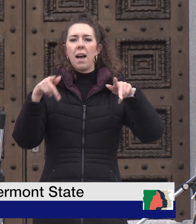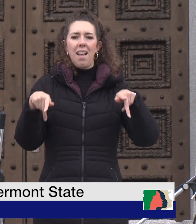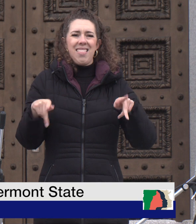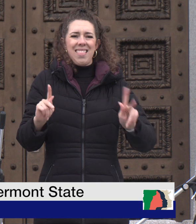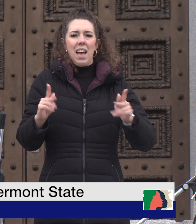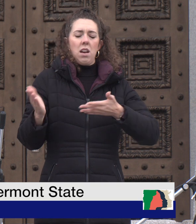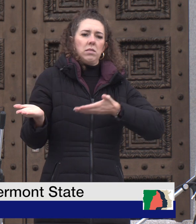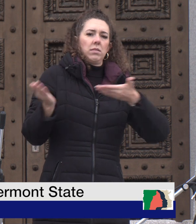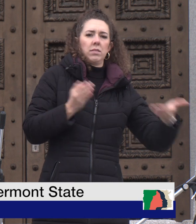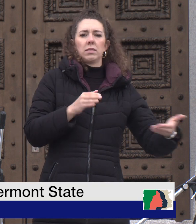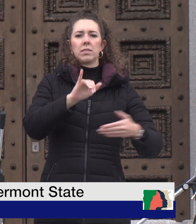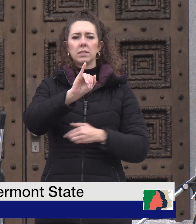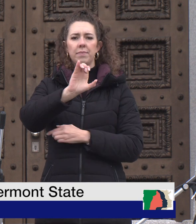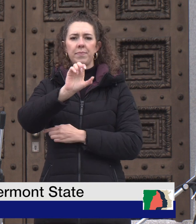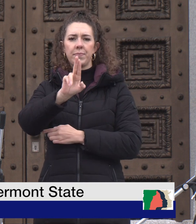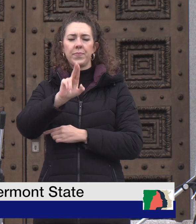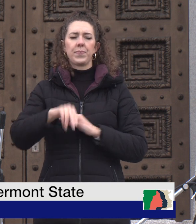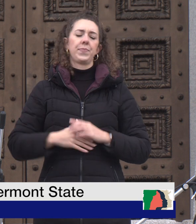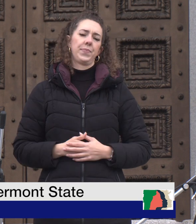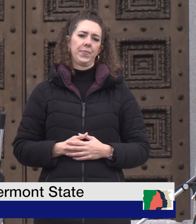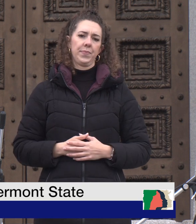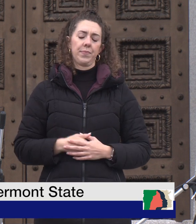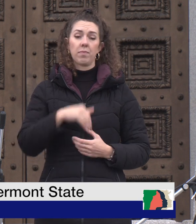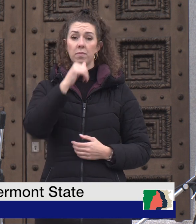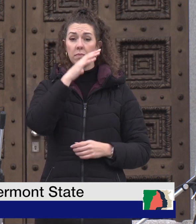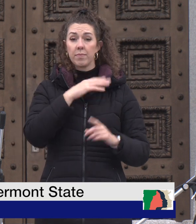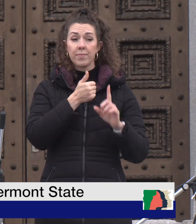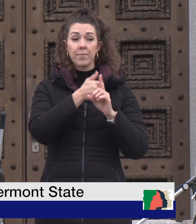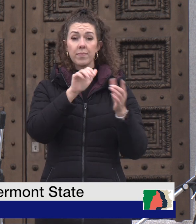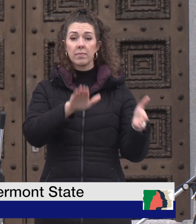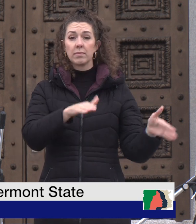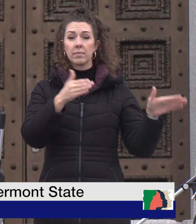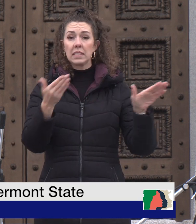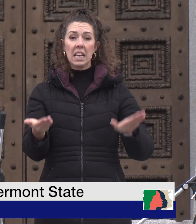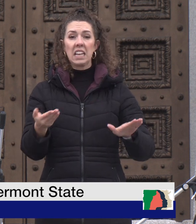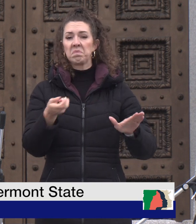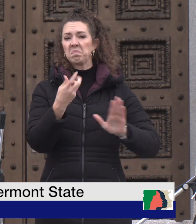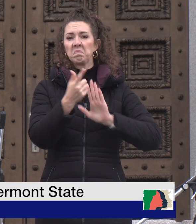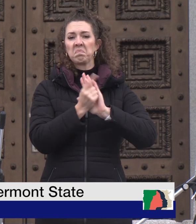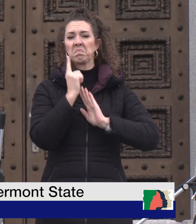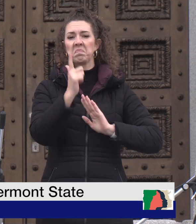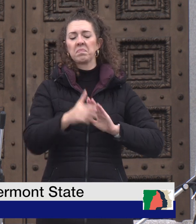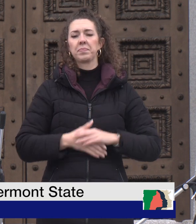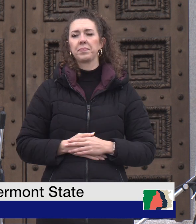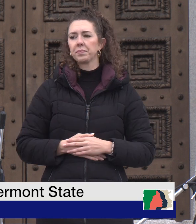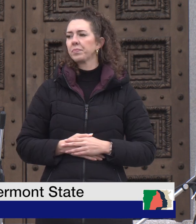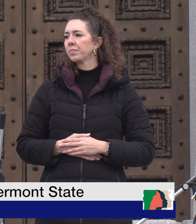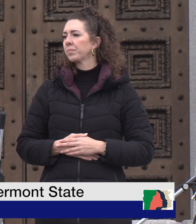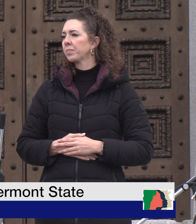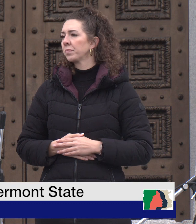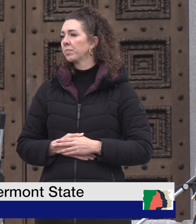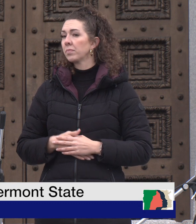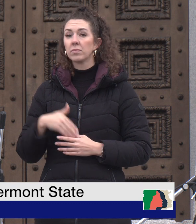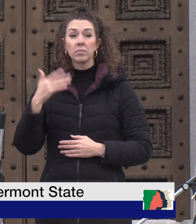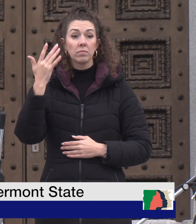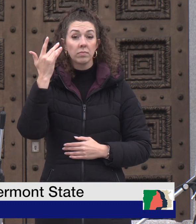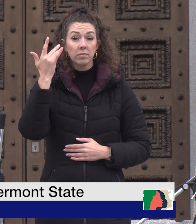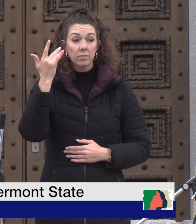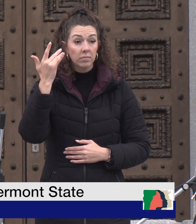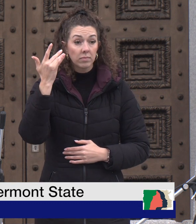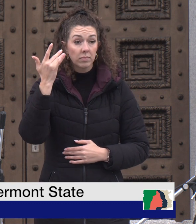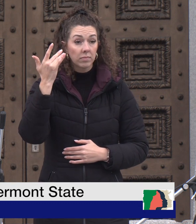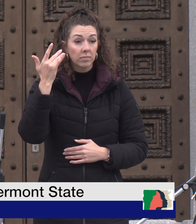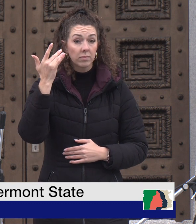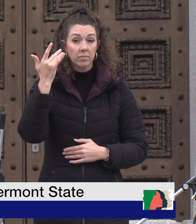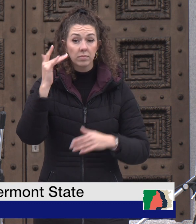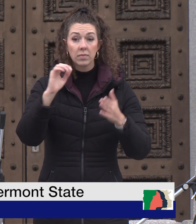care. This 18-year-old died within hours. This is what happens when abortion